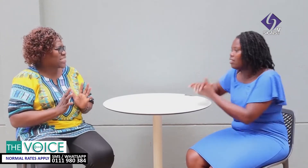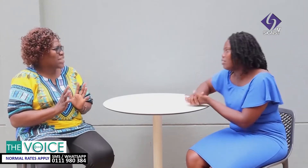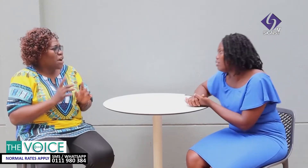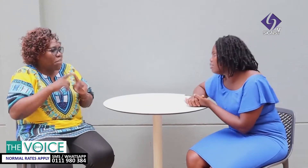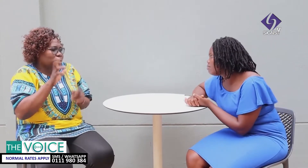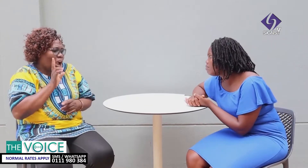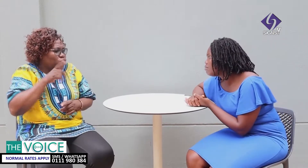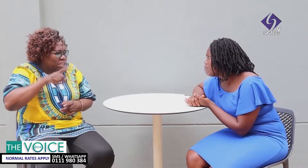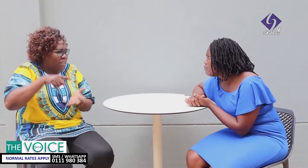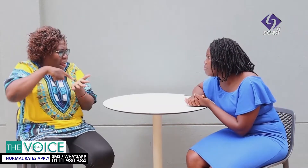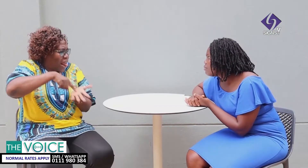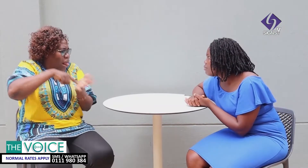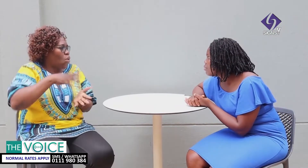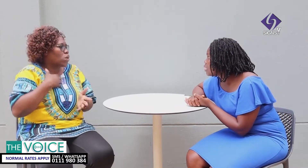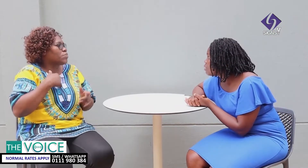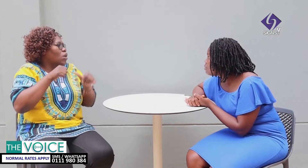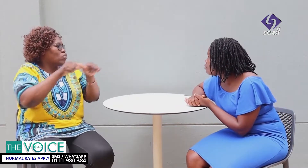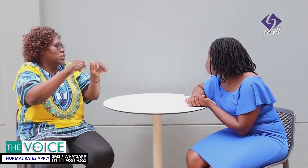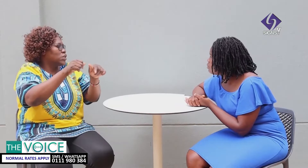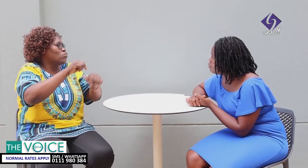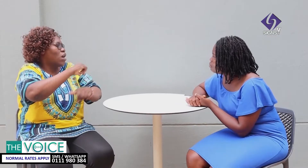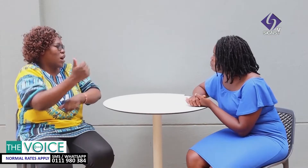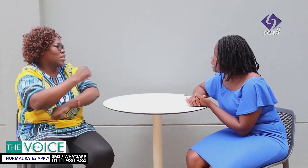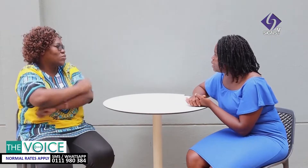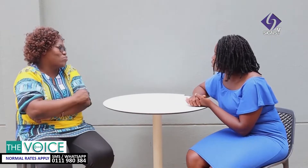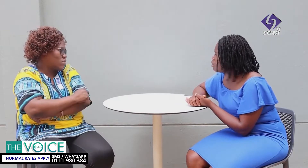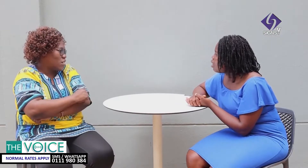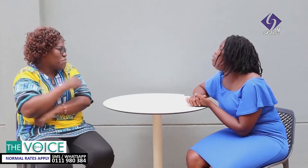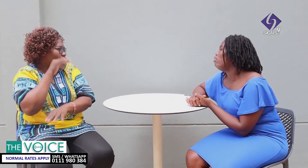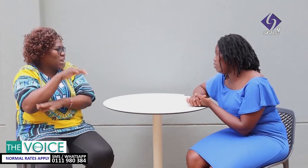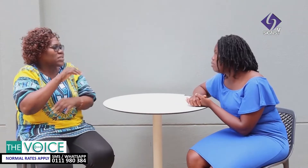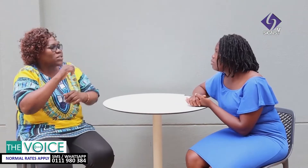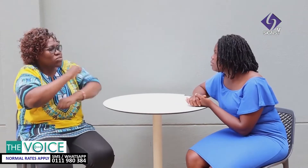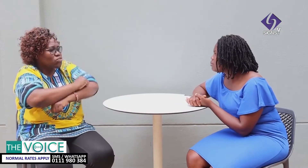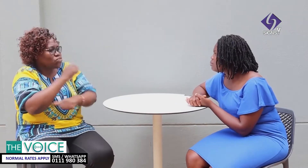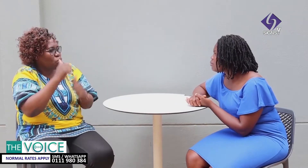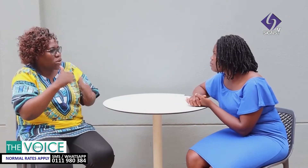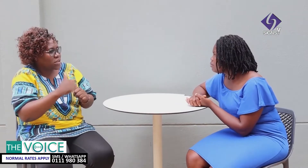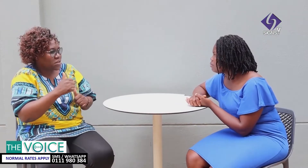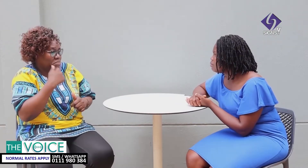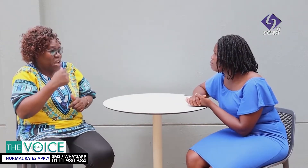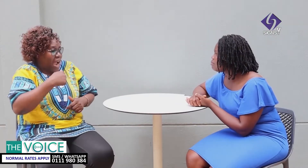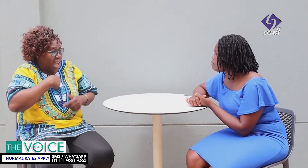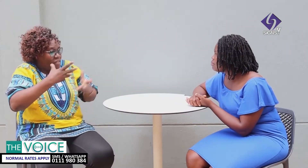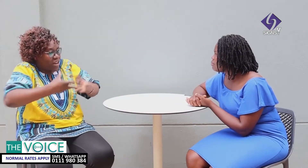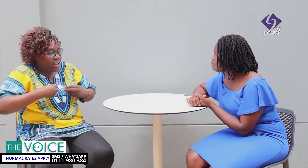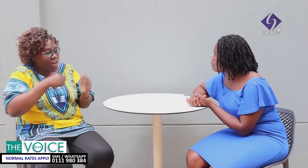Yes, my uncle had really insisted that I stay home, and he was even willing to take me to another school. So he brought me 2